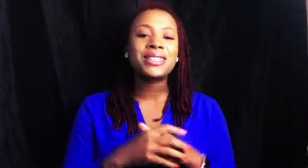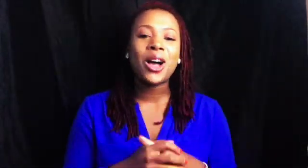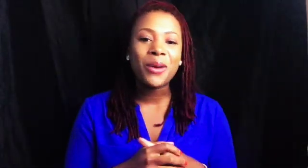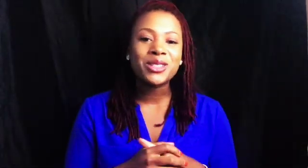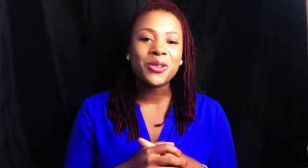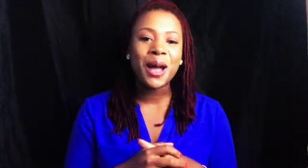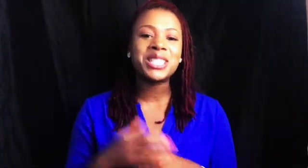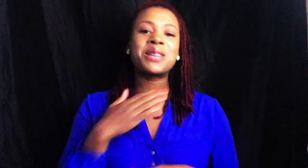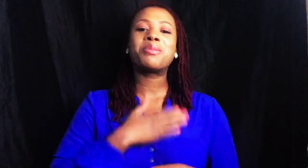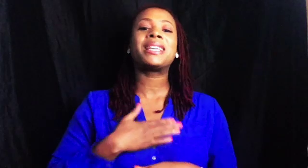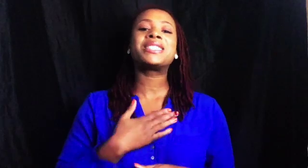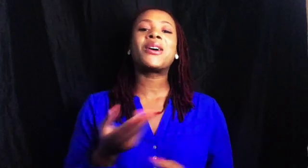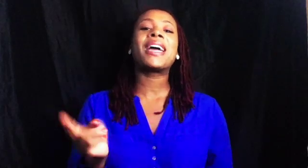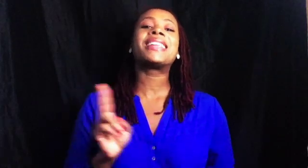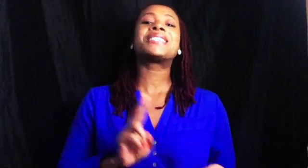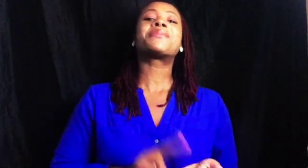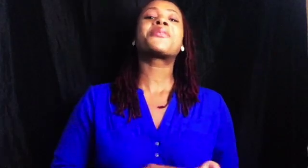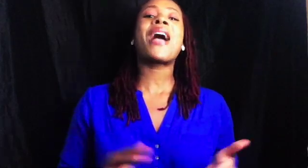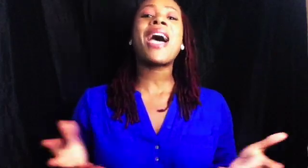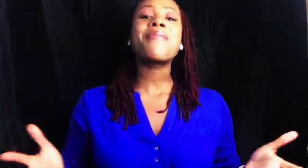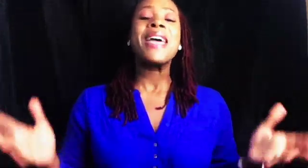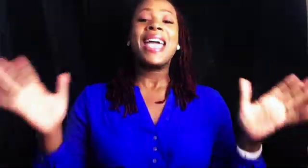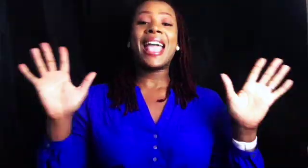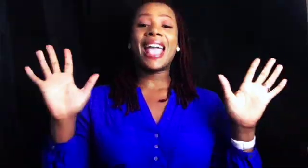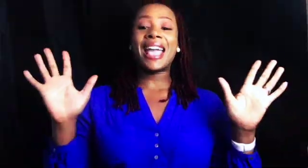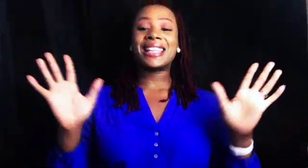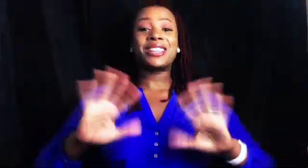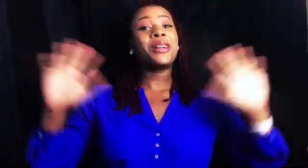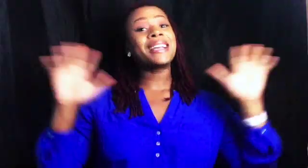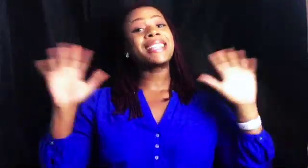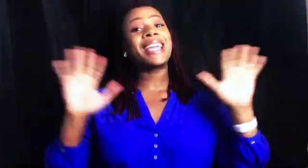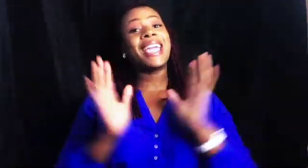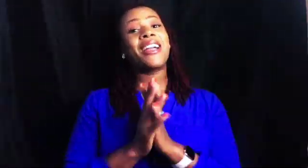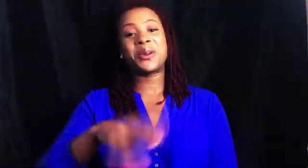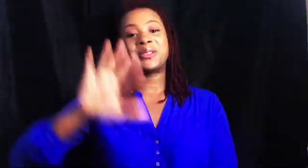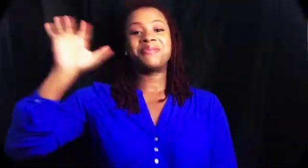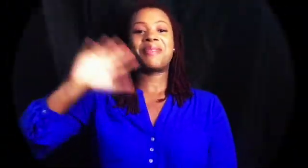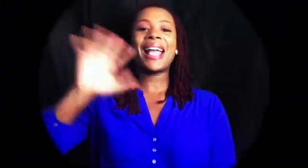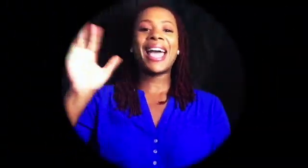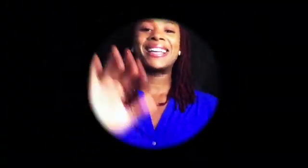always, for watching. Please go ahead and subscribe. And you guys take care. Bye, guys.